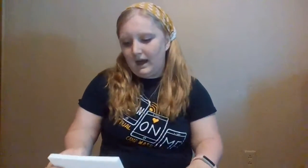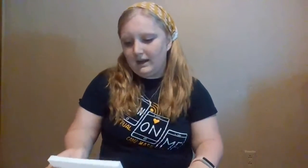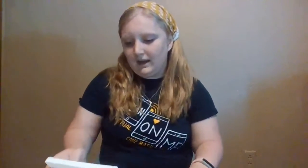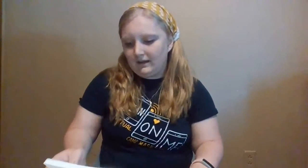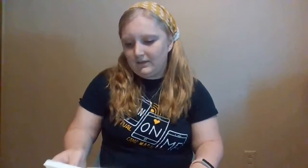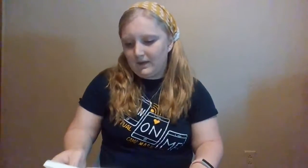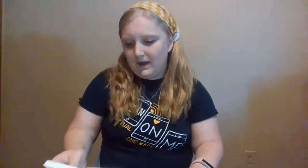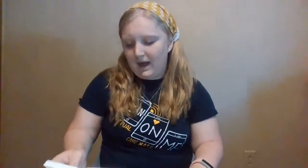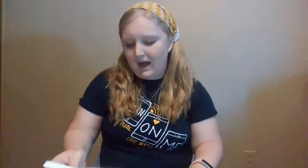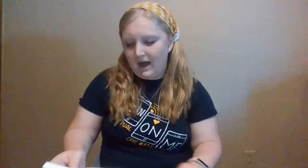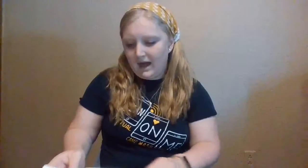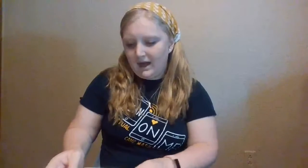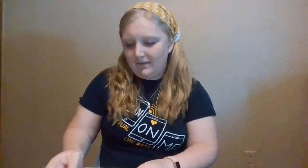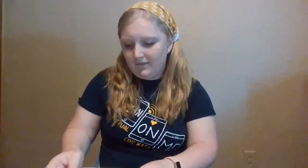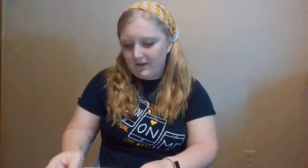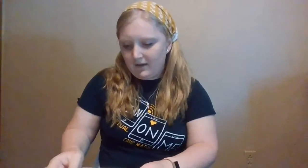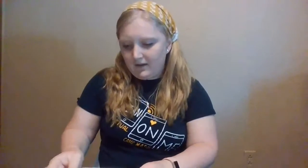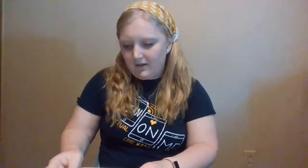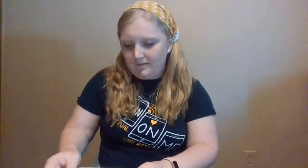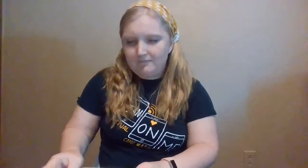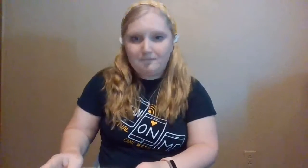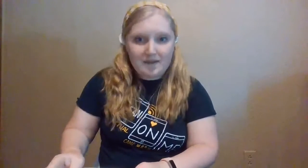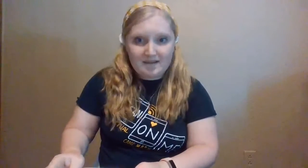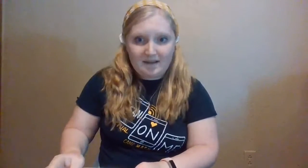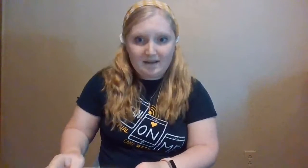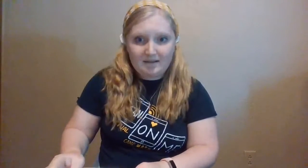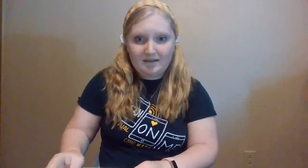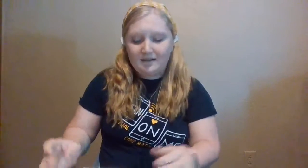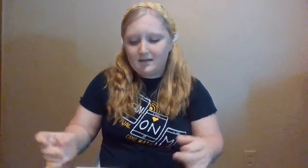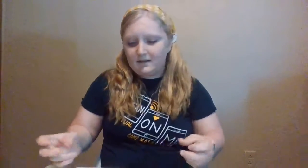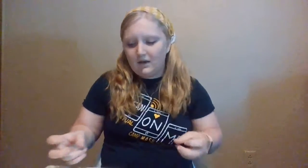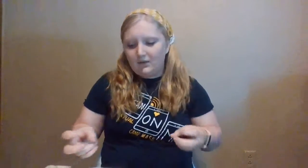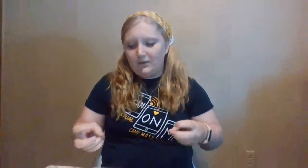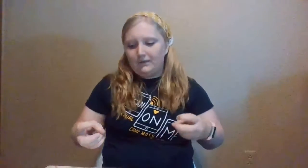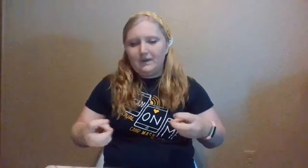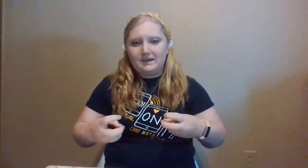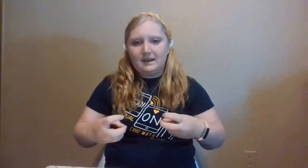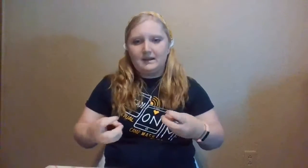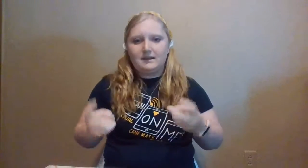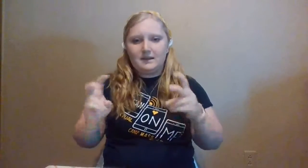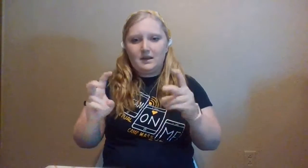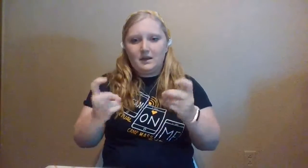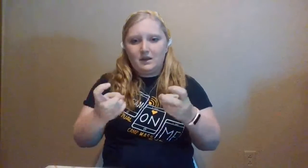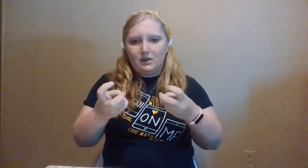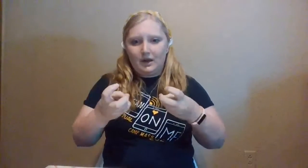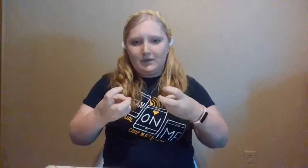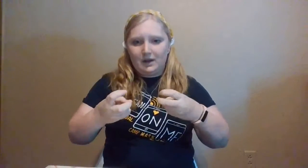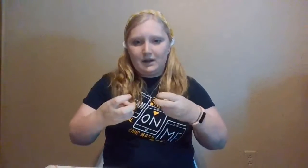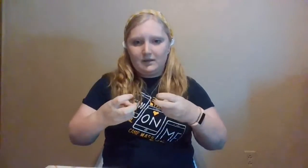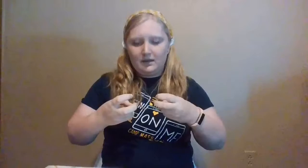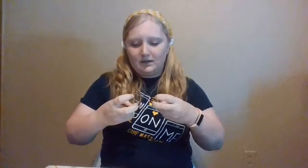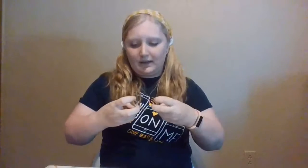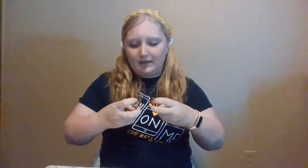Okay, next we have physics. So for physics, you have your hands hooked like